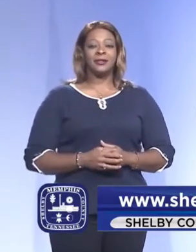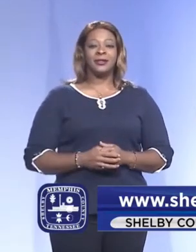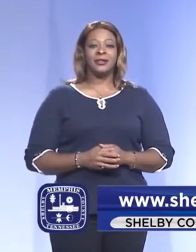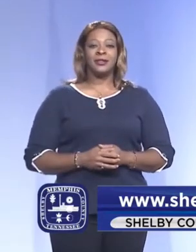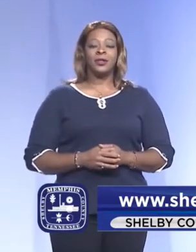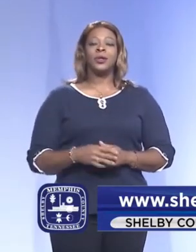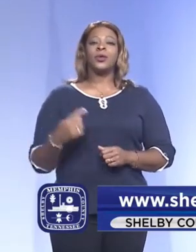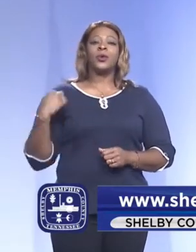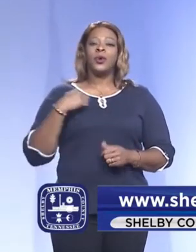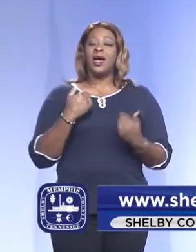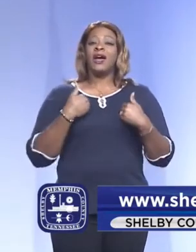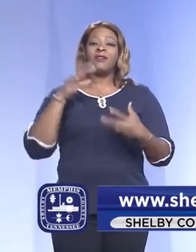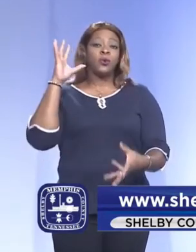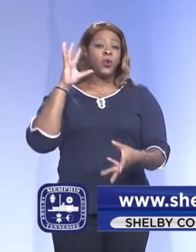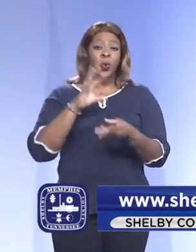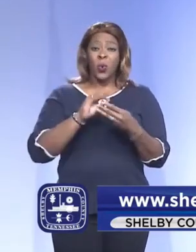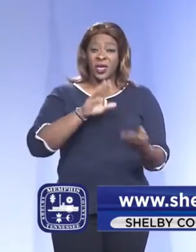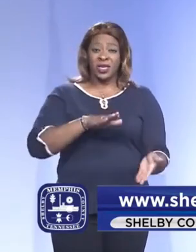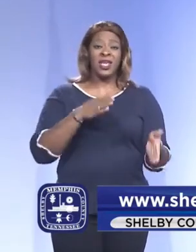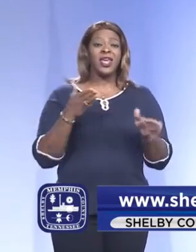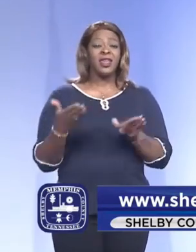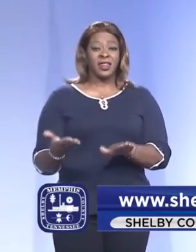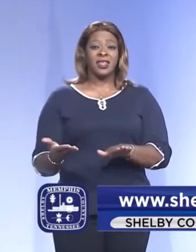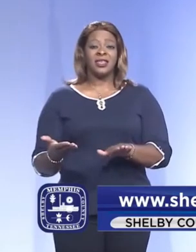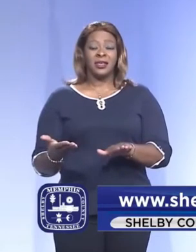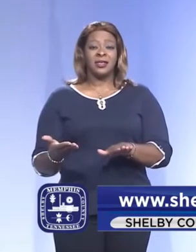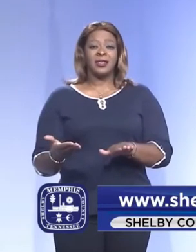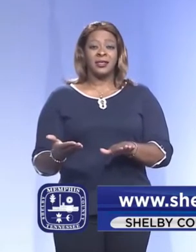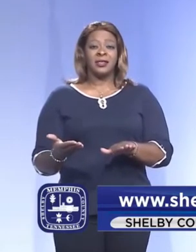and we have a total death of